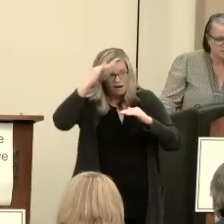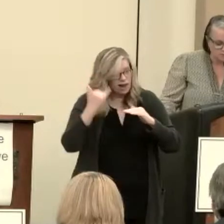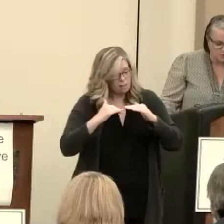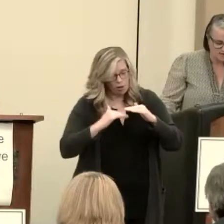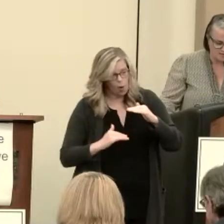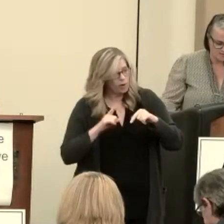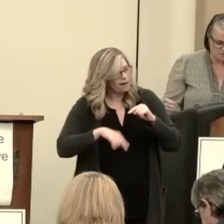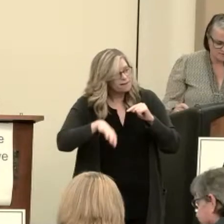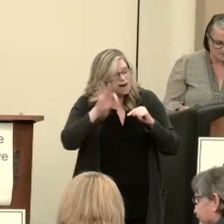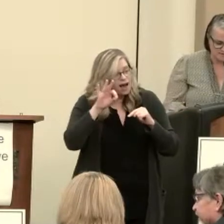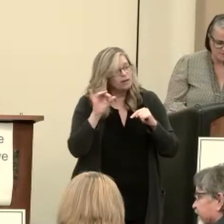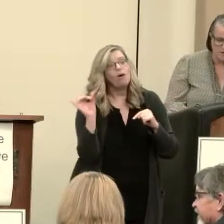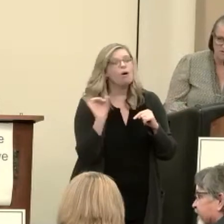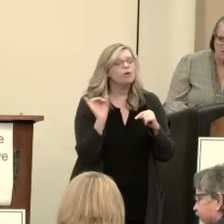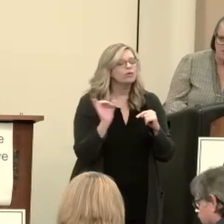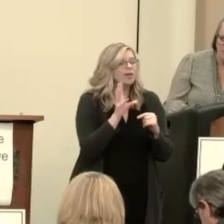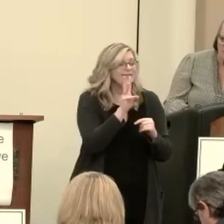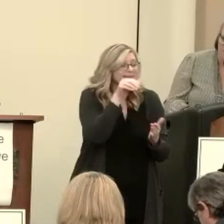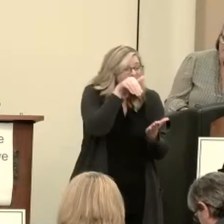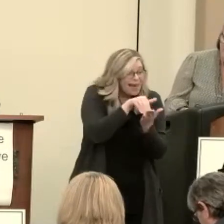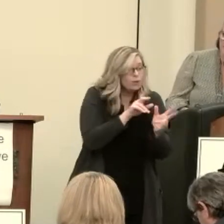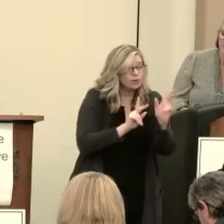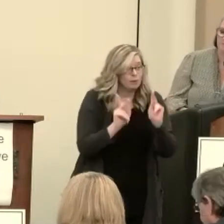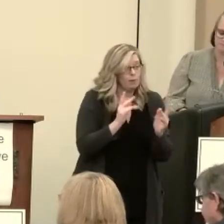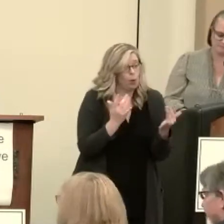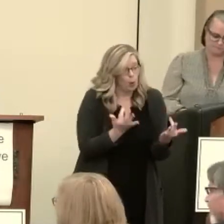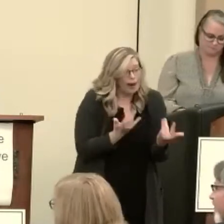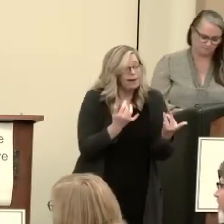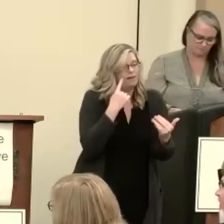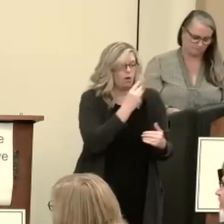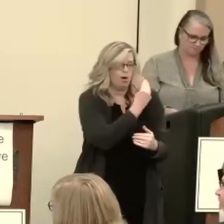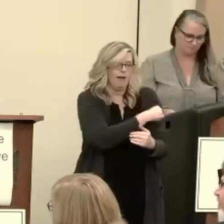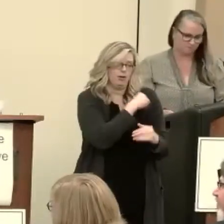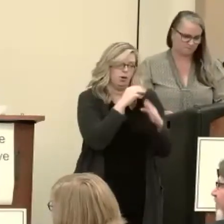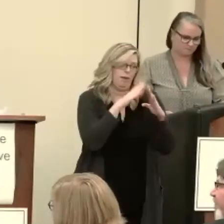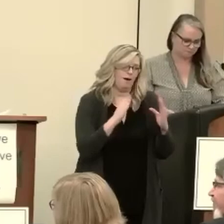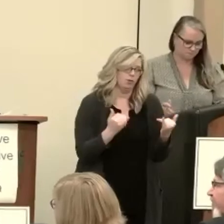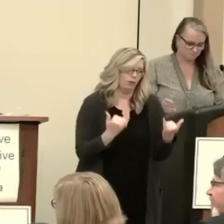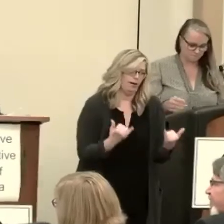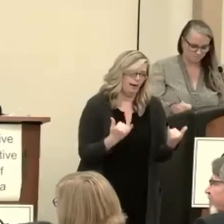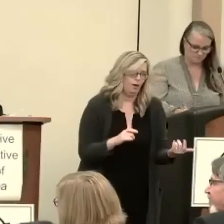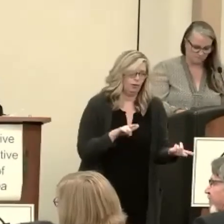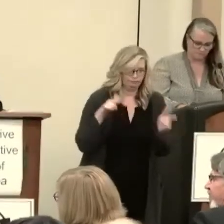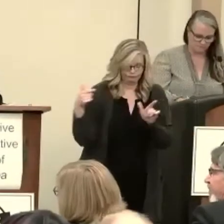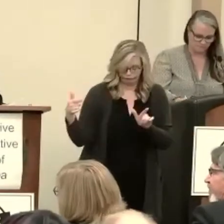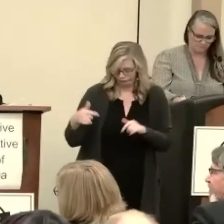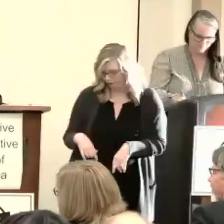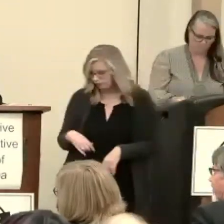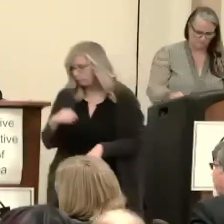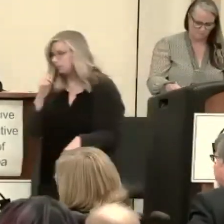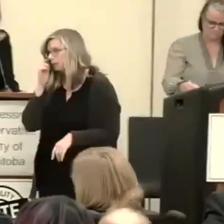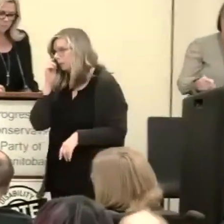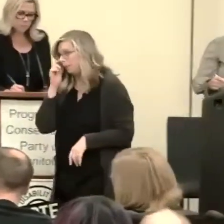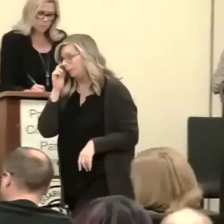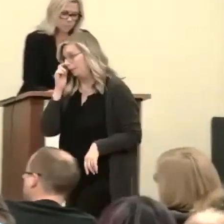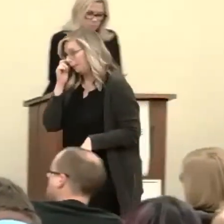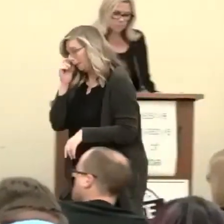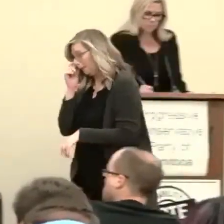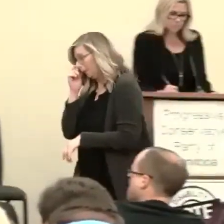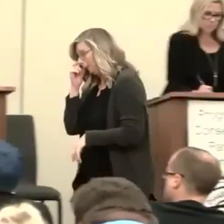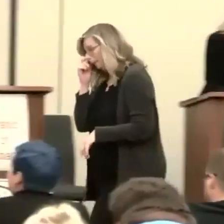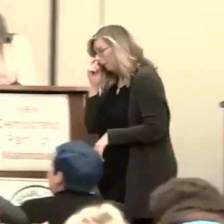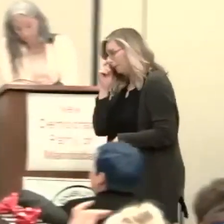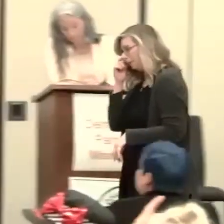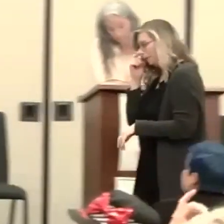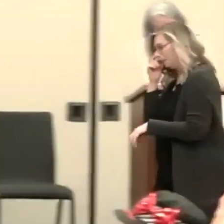To the floor now for our series of questions about this. Thank you. My name is David Crone, and I'm with the